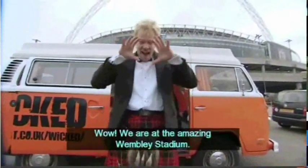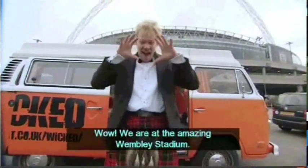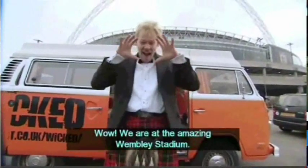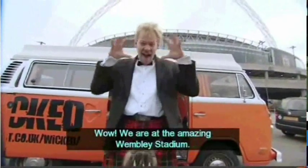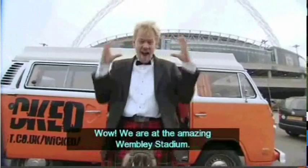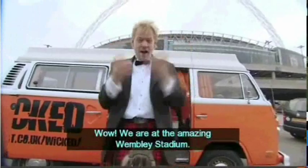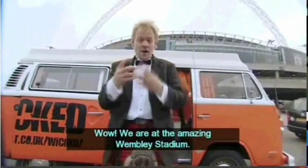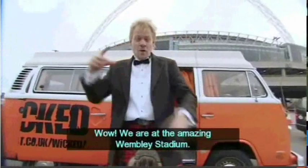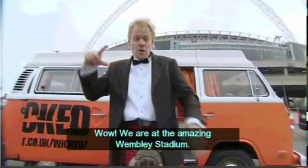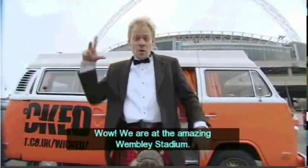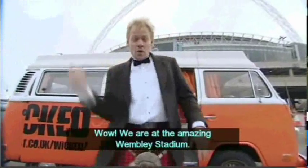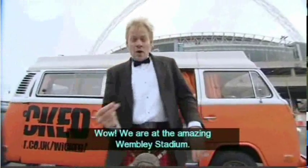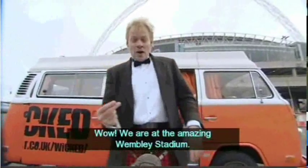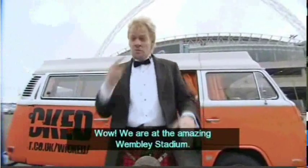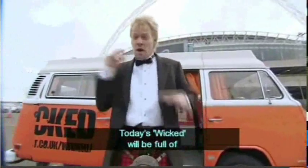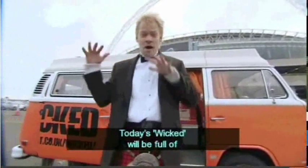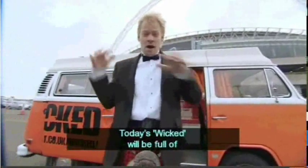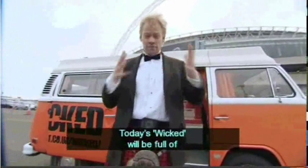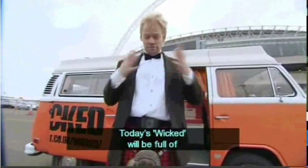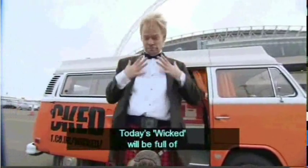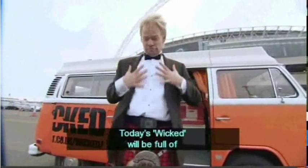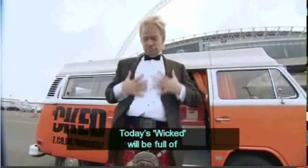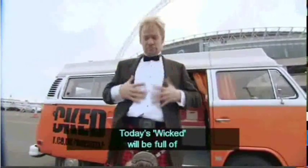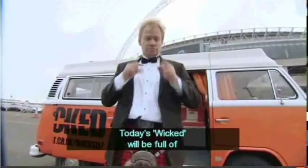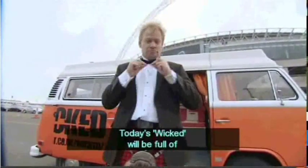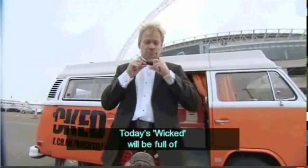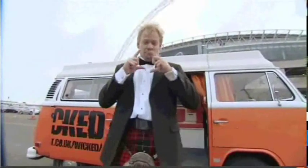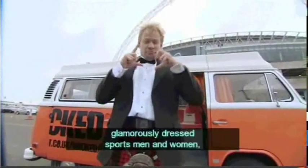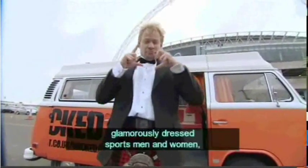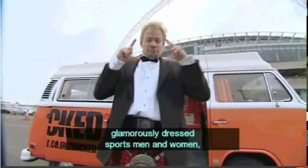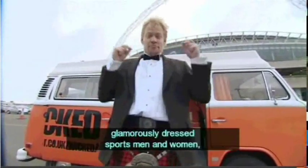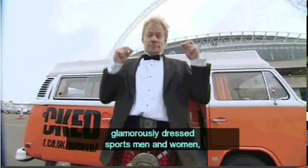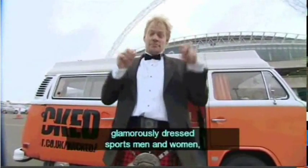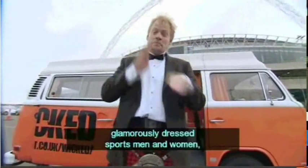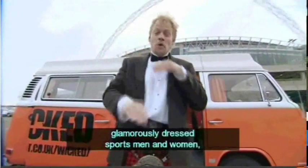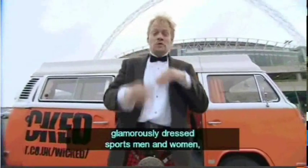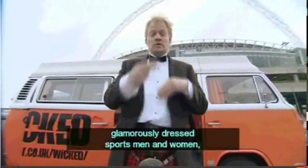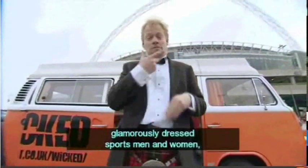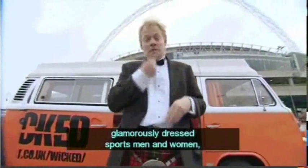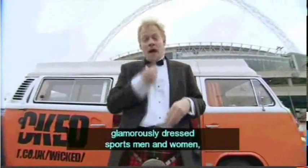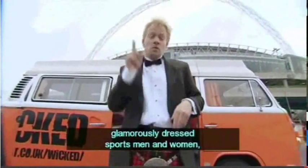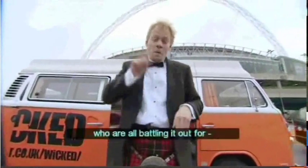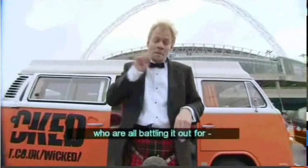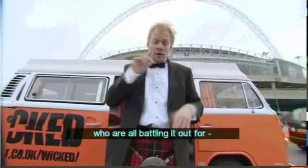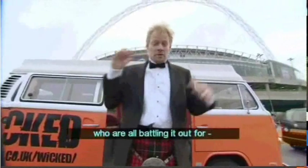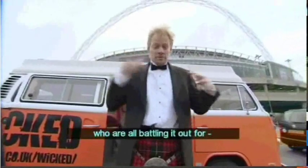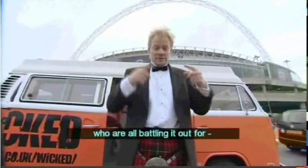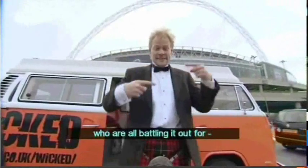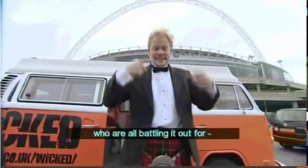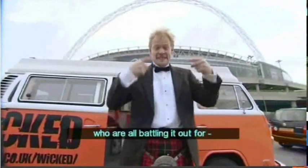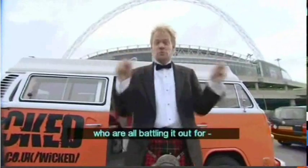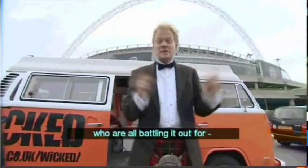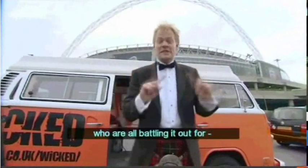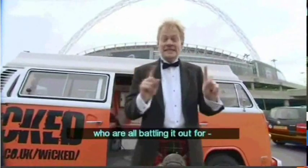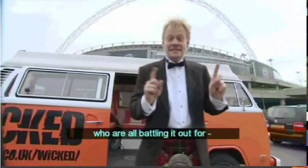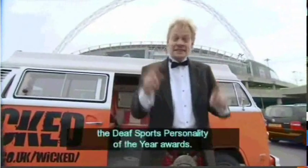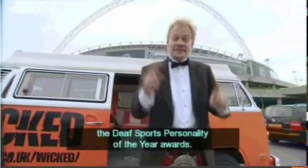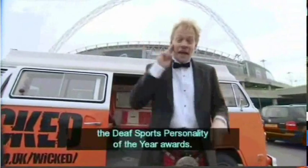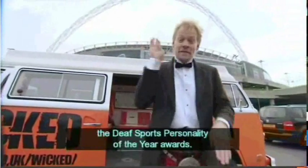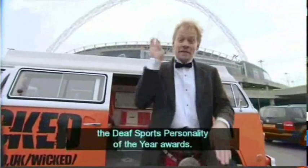at the amazing Wembley Stadium. Today's wicket will be full of glamorously dressed sportsmen and women who are all battling it out for the Deaf